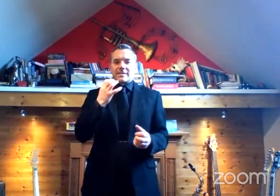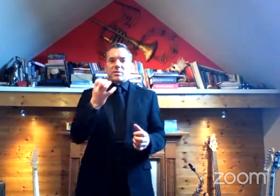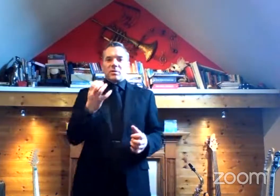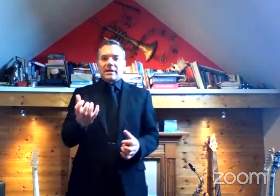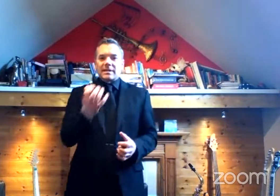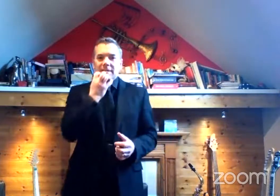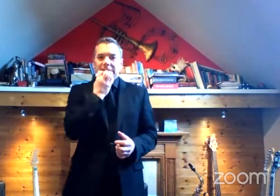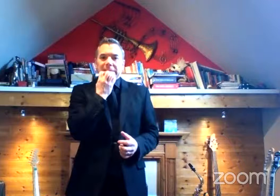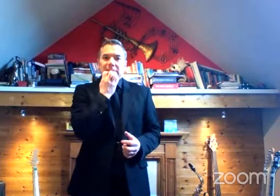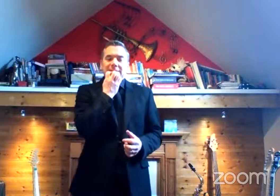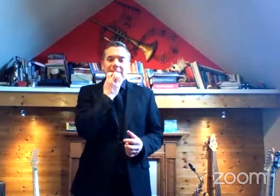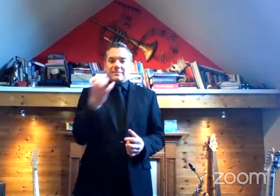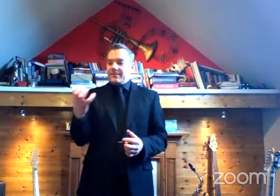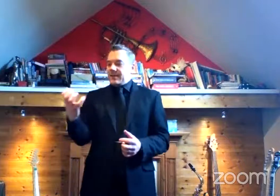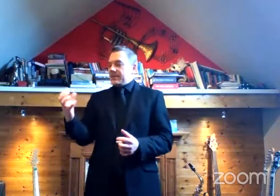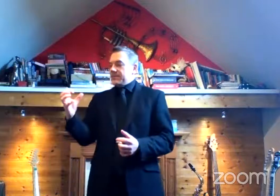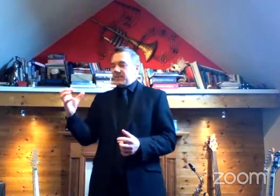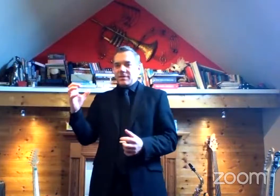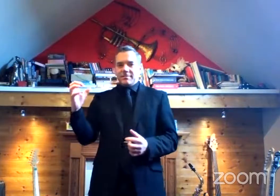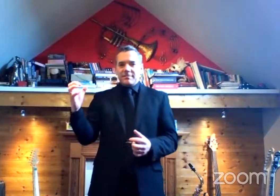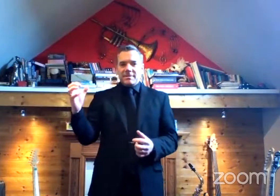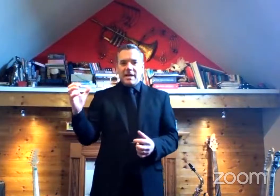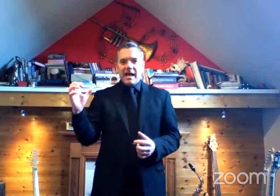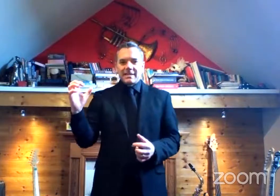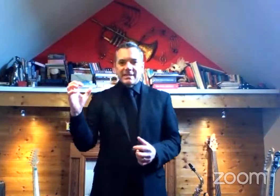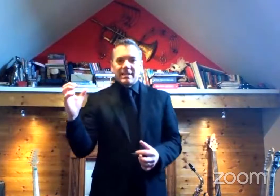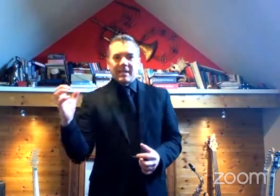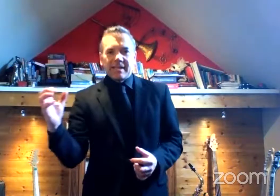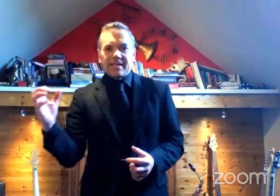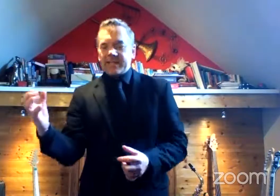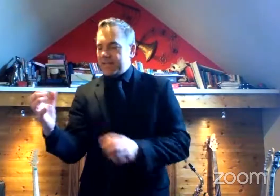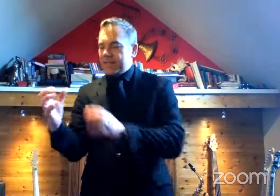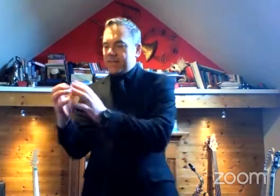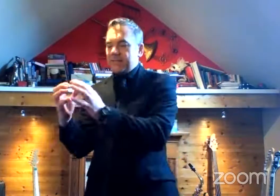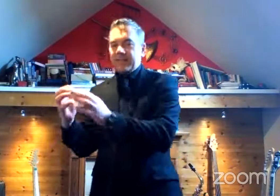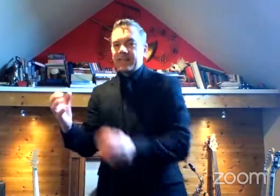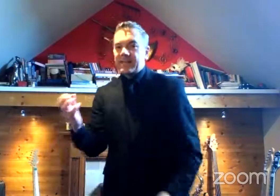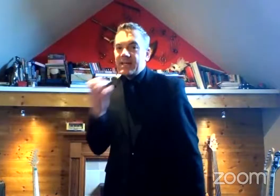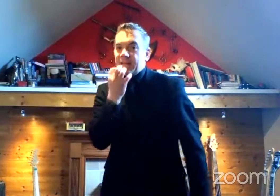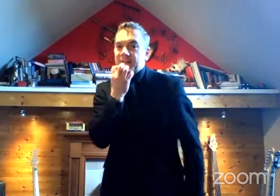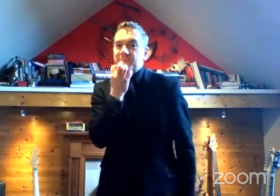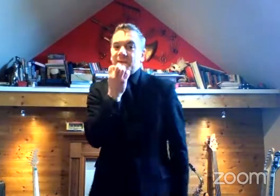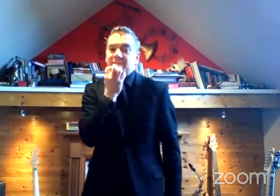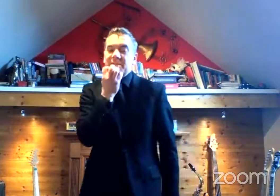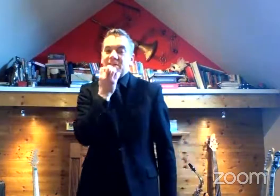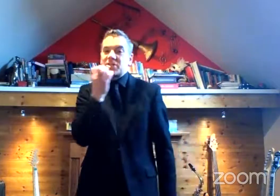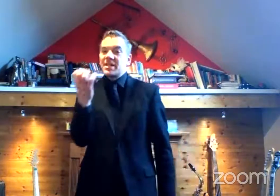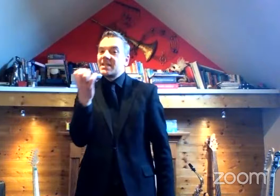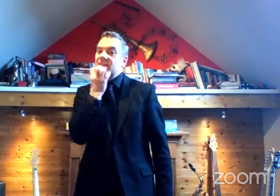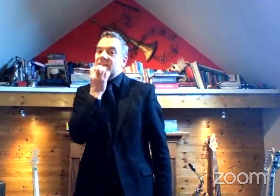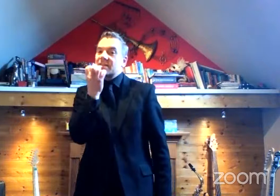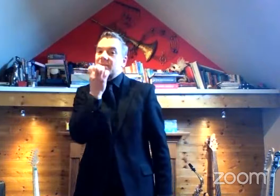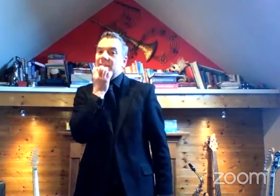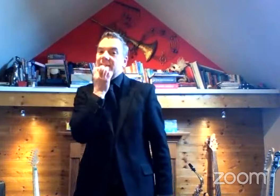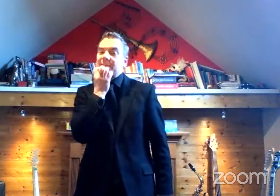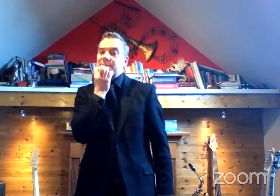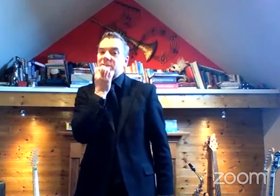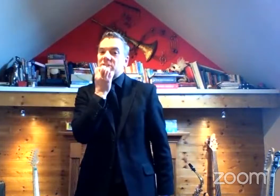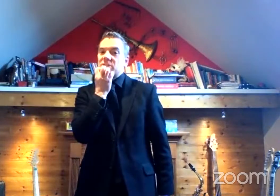it's more like, if you get your hand like this, your fingers, and just bring them to your chin, and just a couple of taps on your